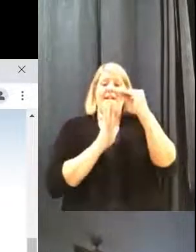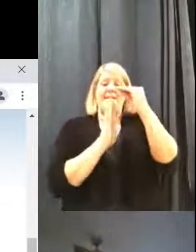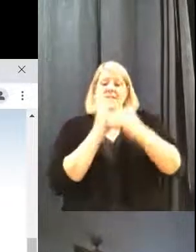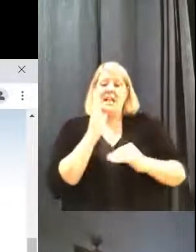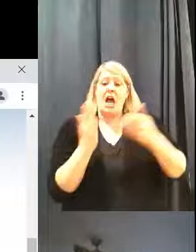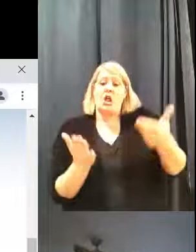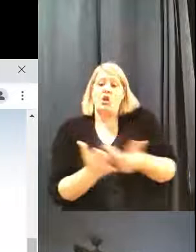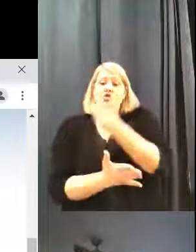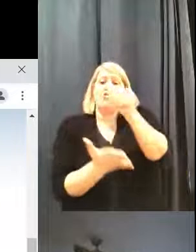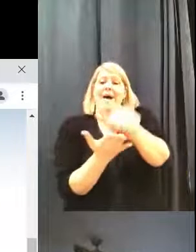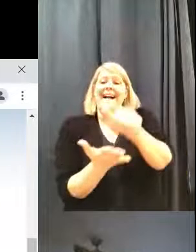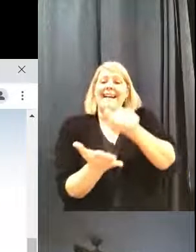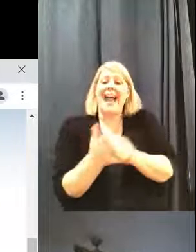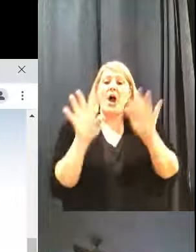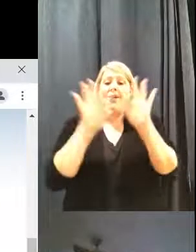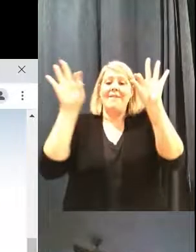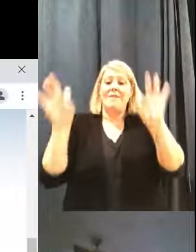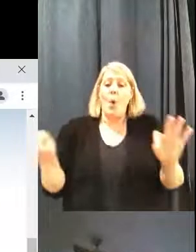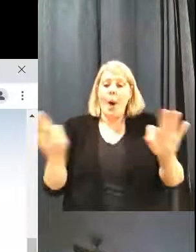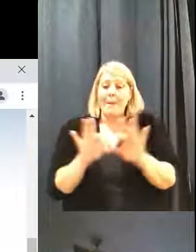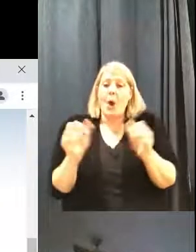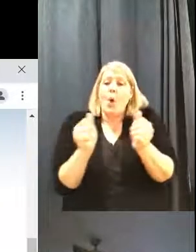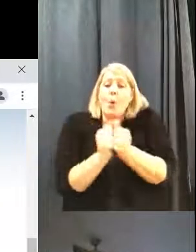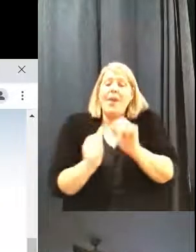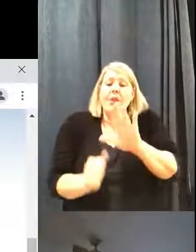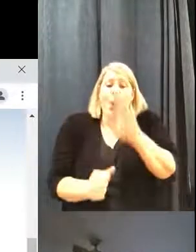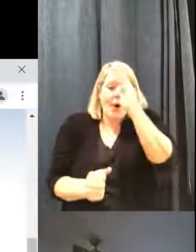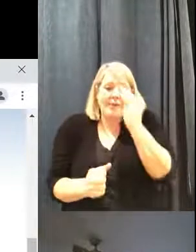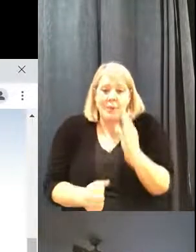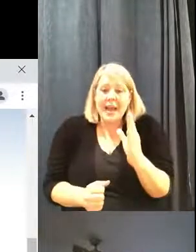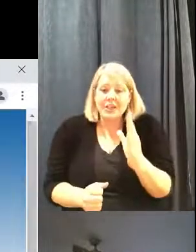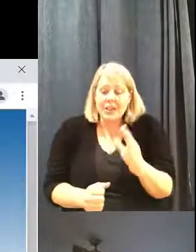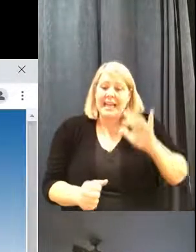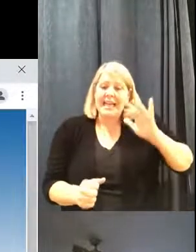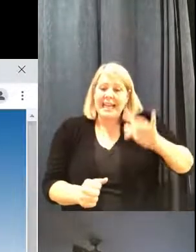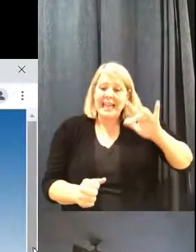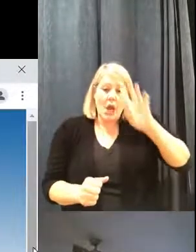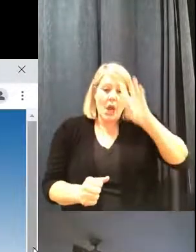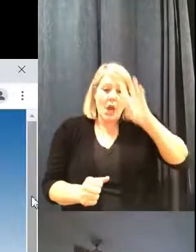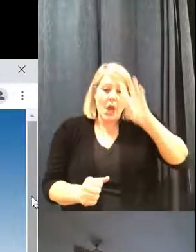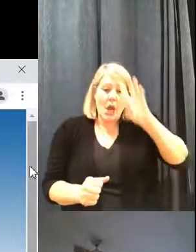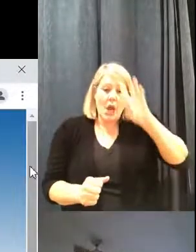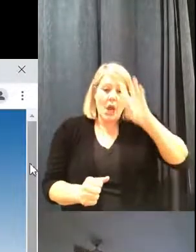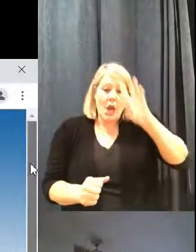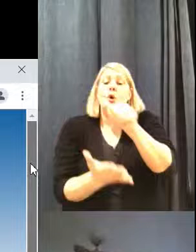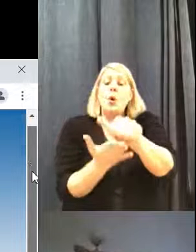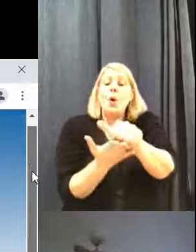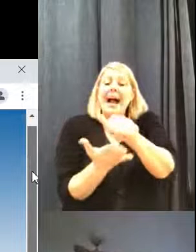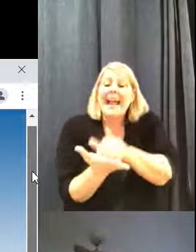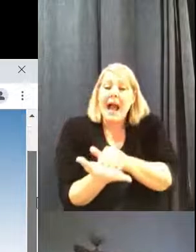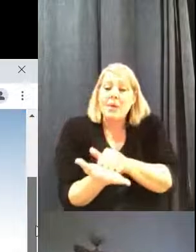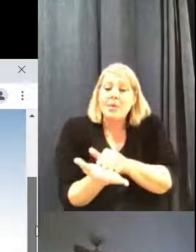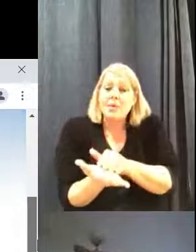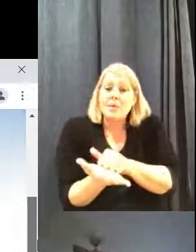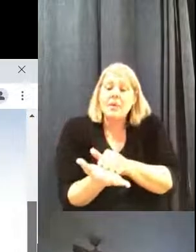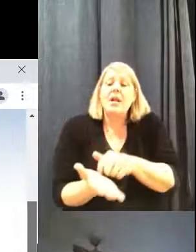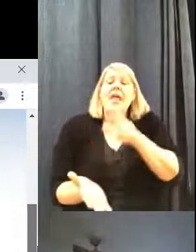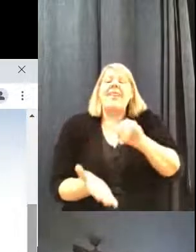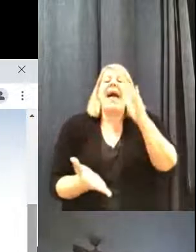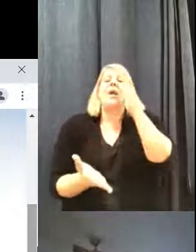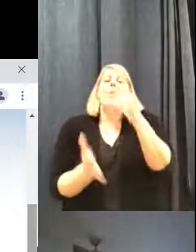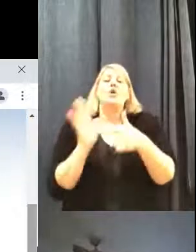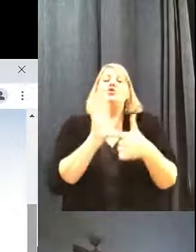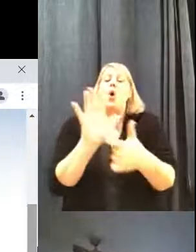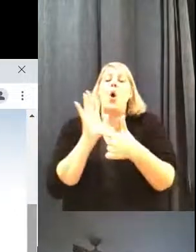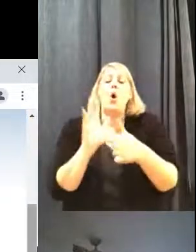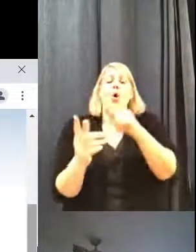account form with your details. Well, right down here is where you click create new account. and it spells out exactly what